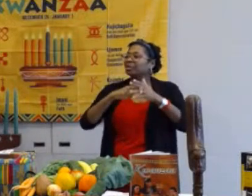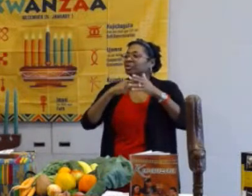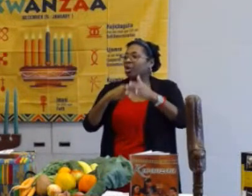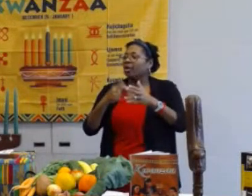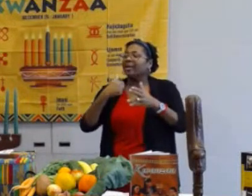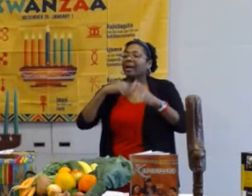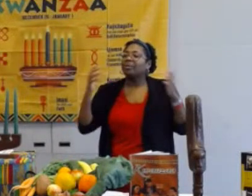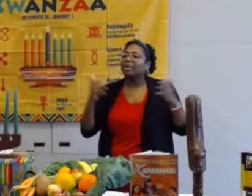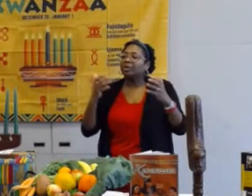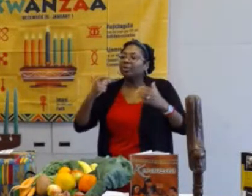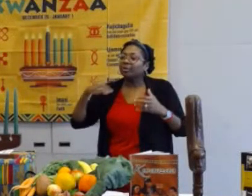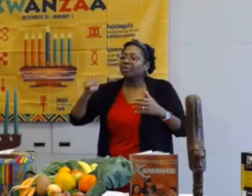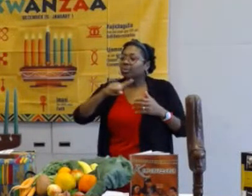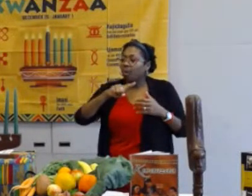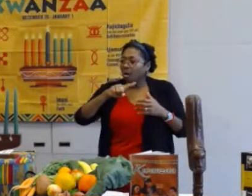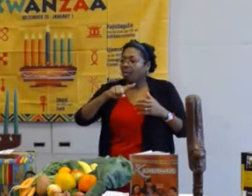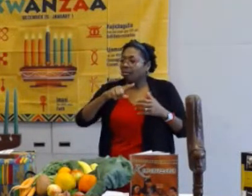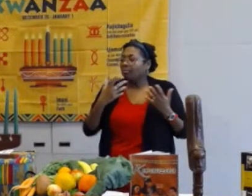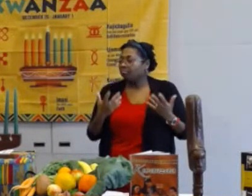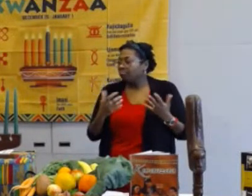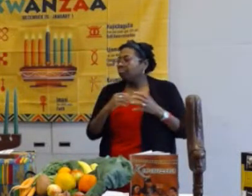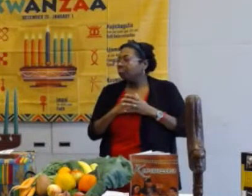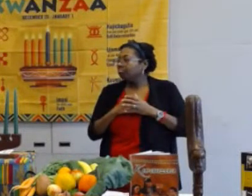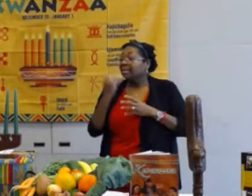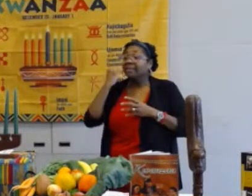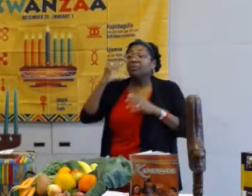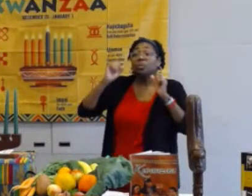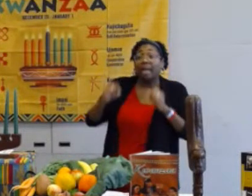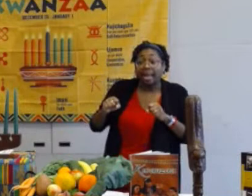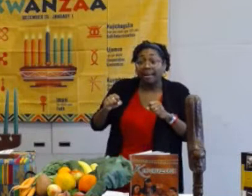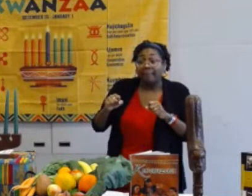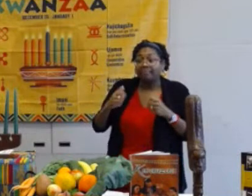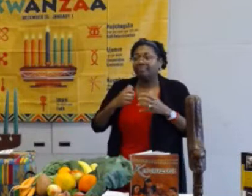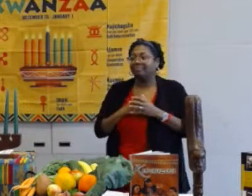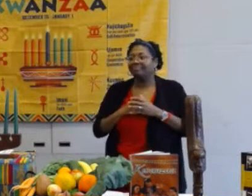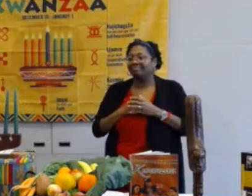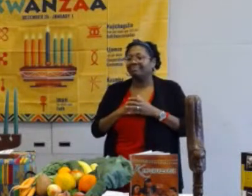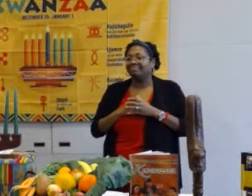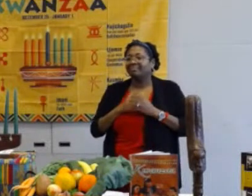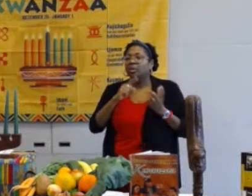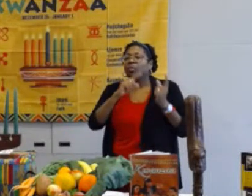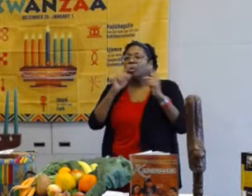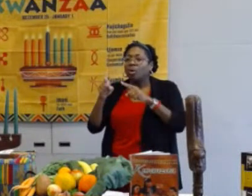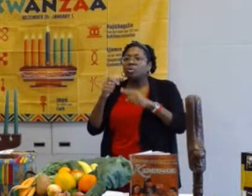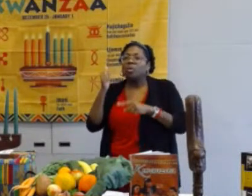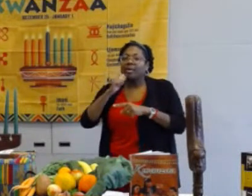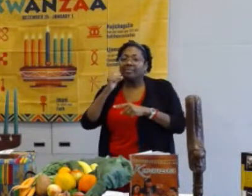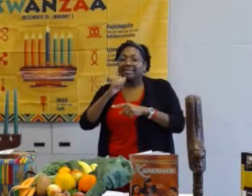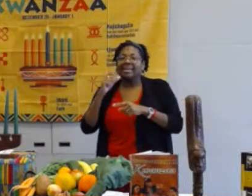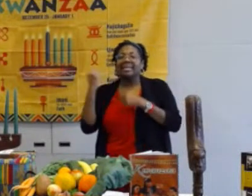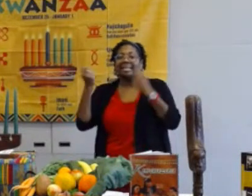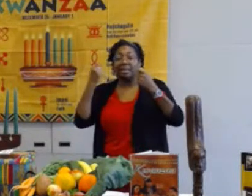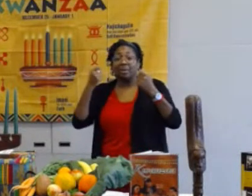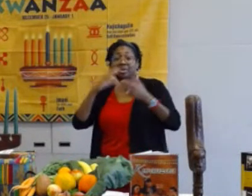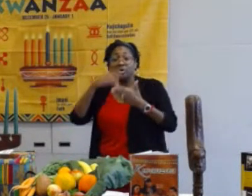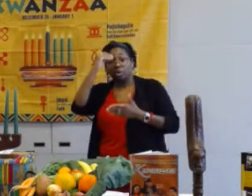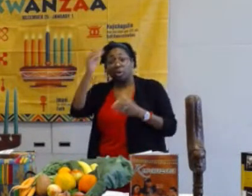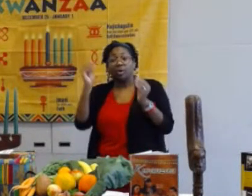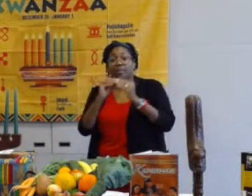you to do certainly is to, if you can, attend our daily celebrations to learn more